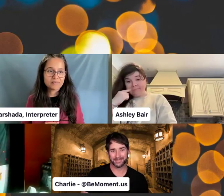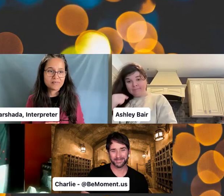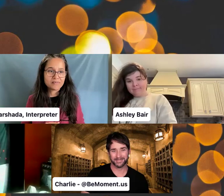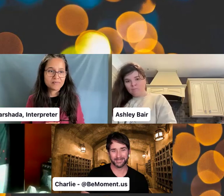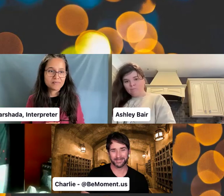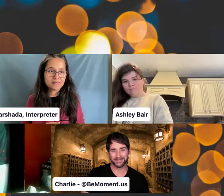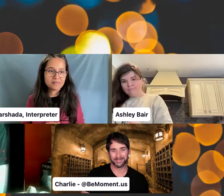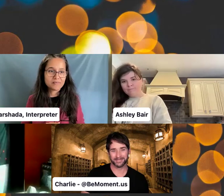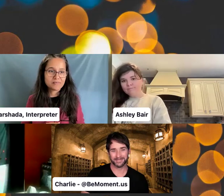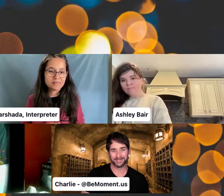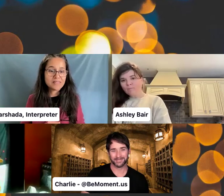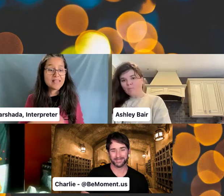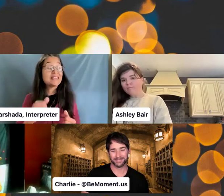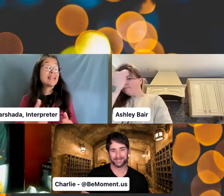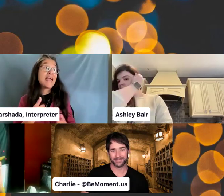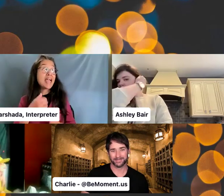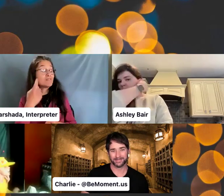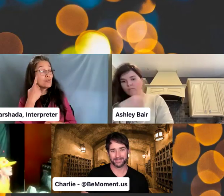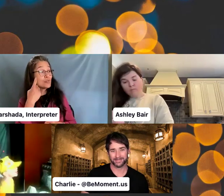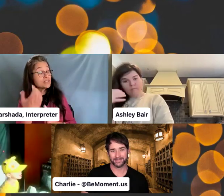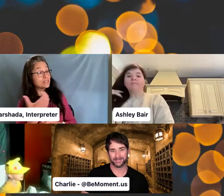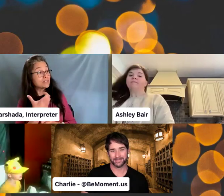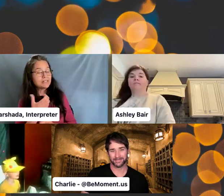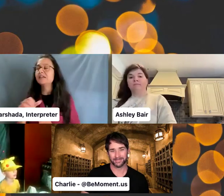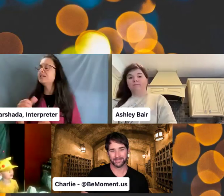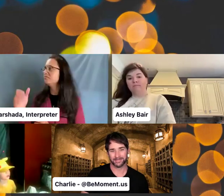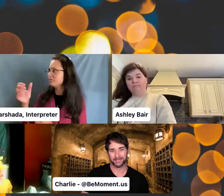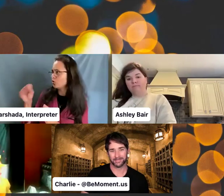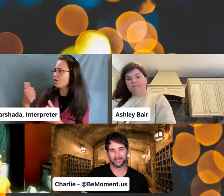you can do a recent impression too. Let me hear it. I'm rice.